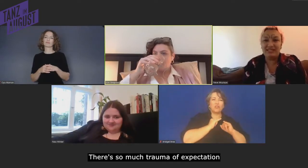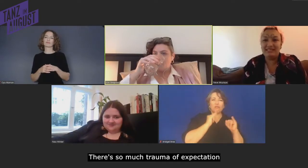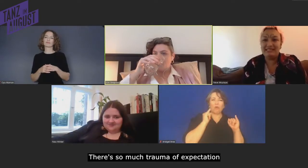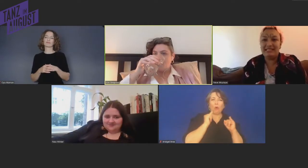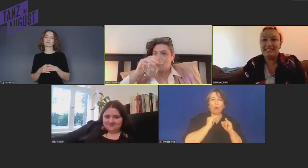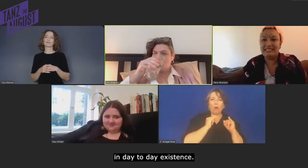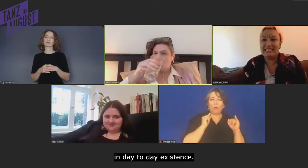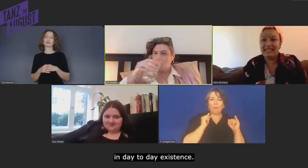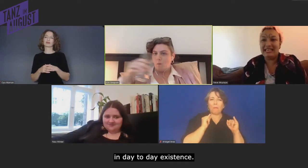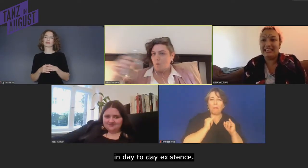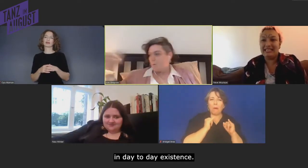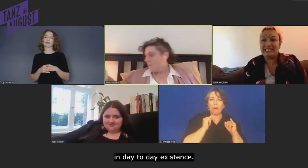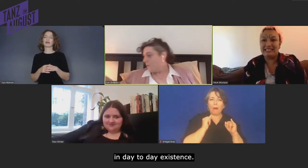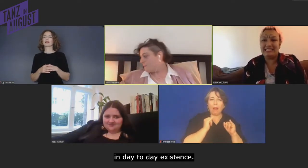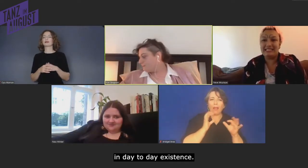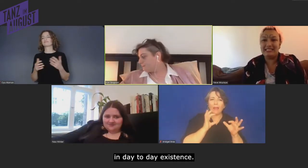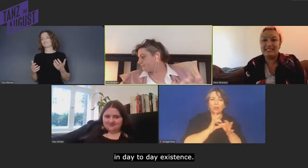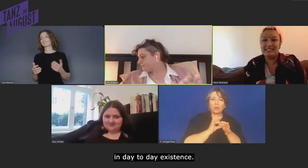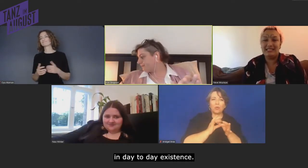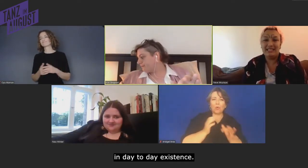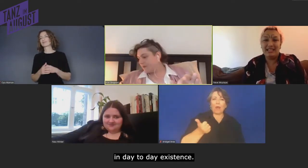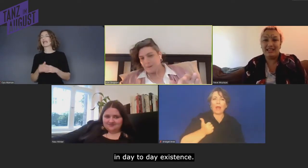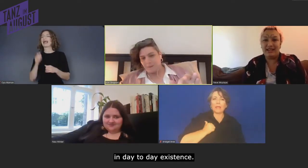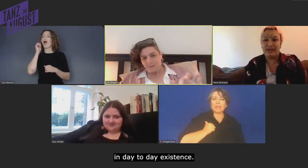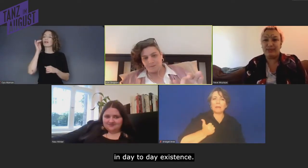expectation in day-to-day existence.